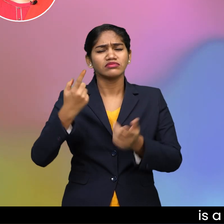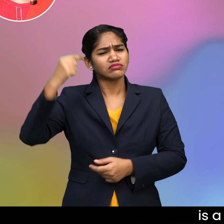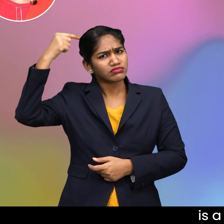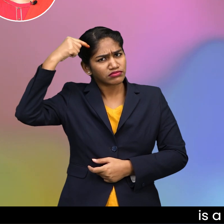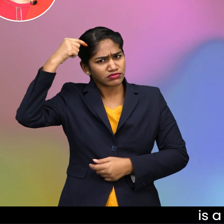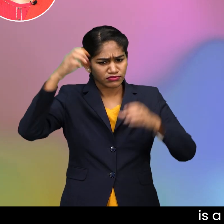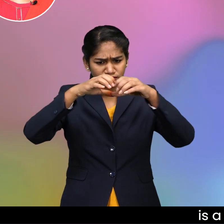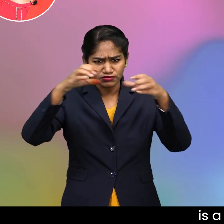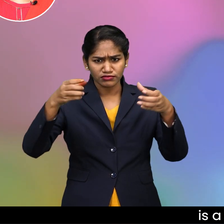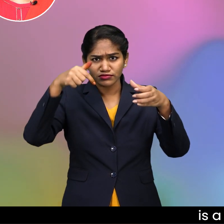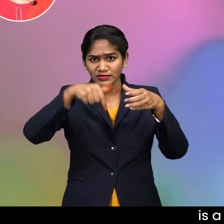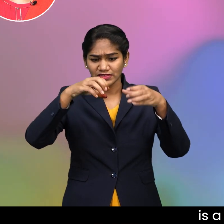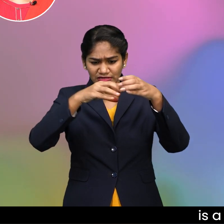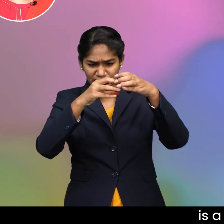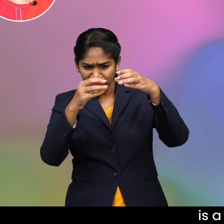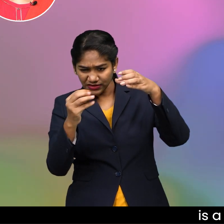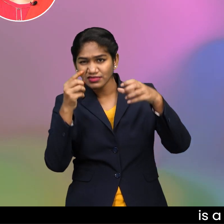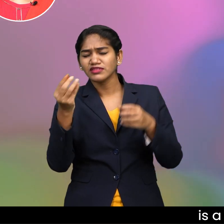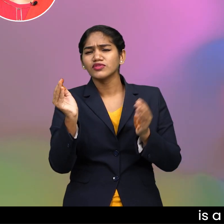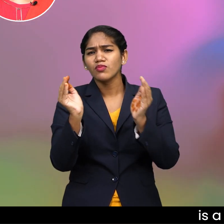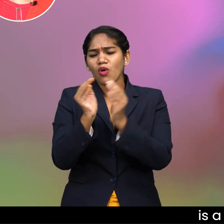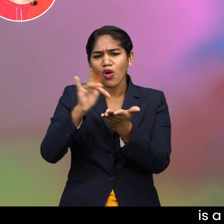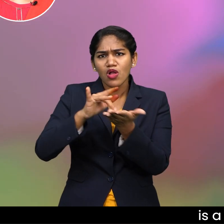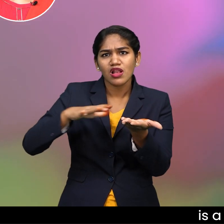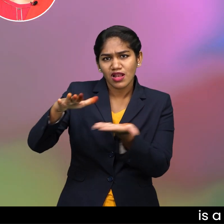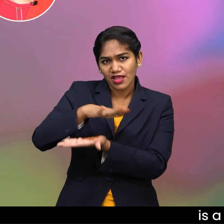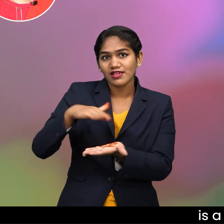is a small area